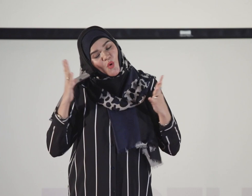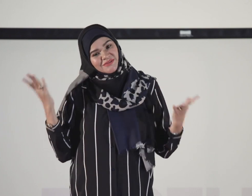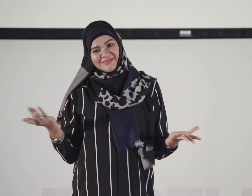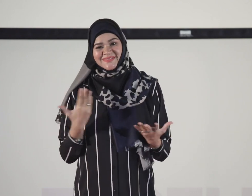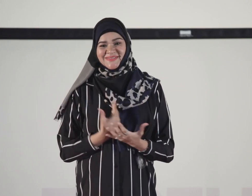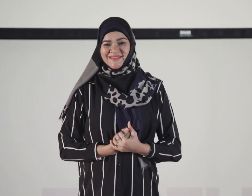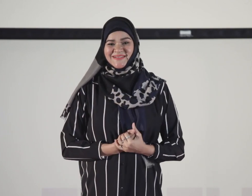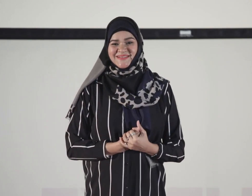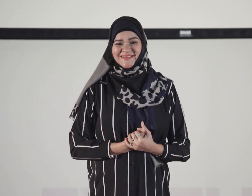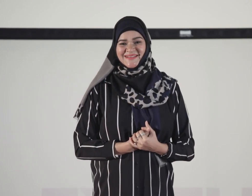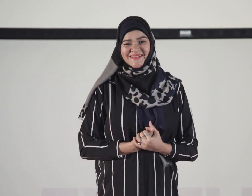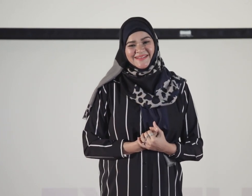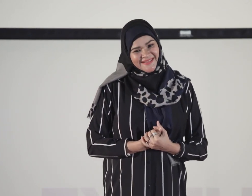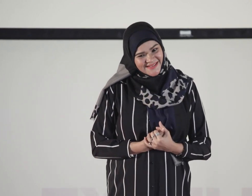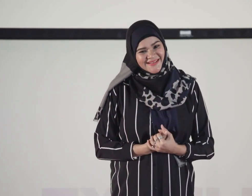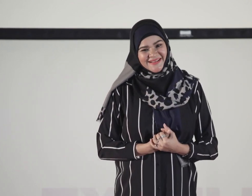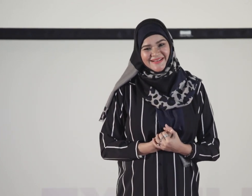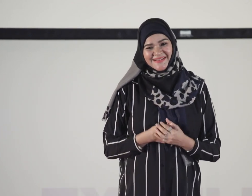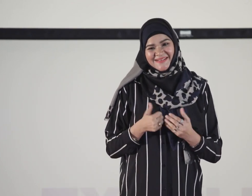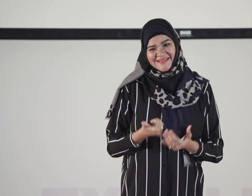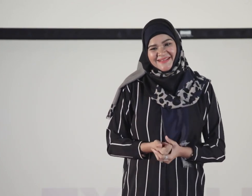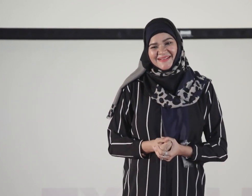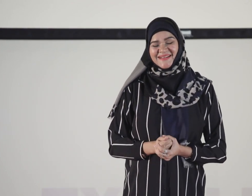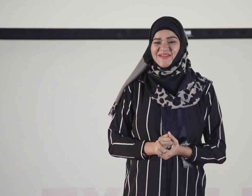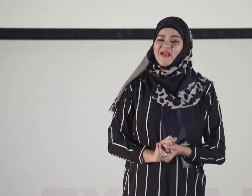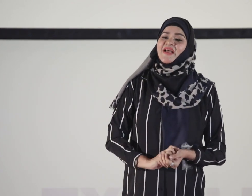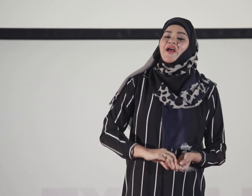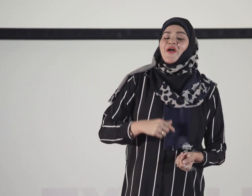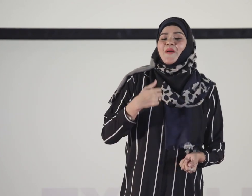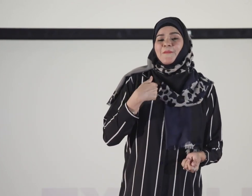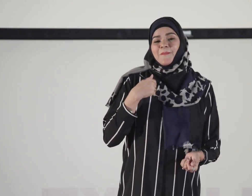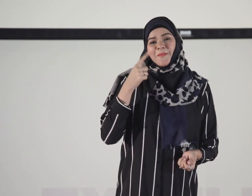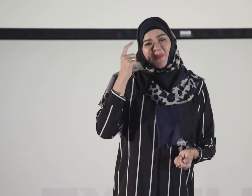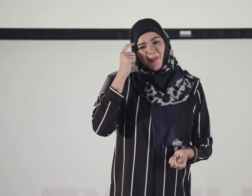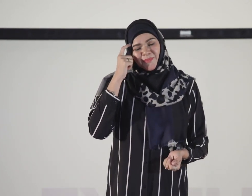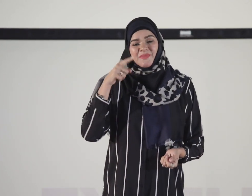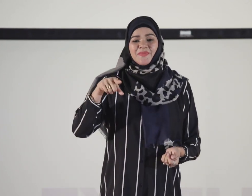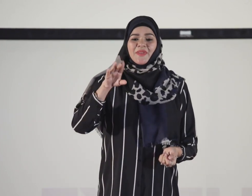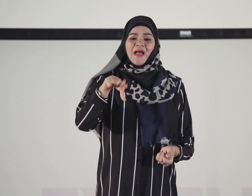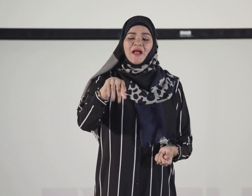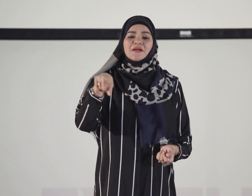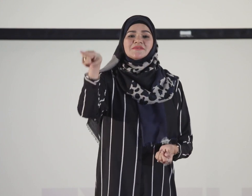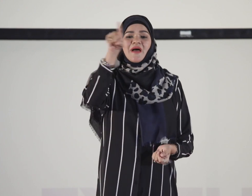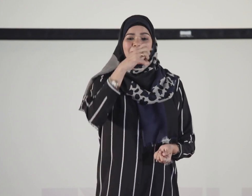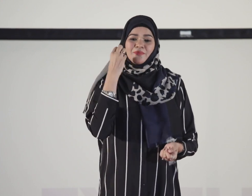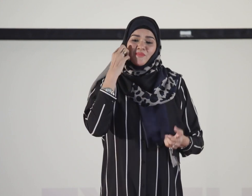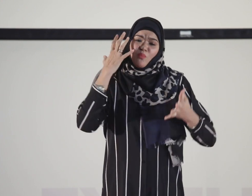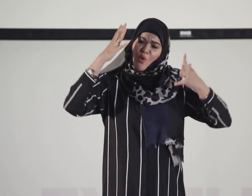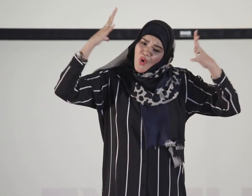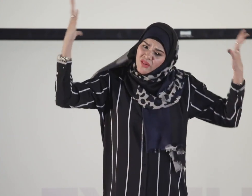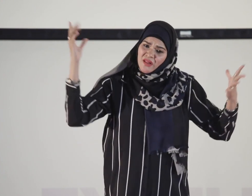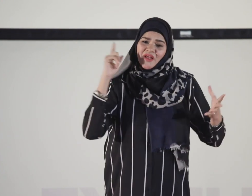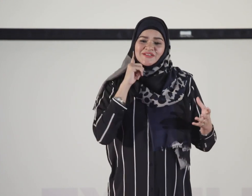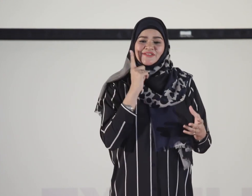an audience. I am thrilled and truly grateful. Thank you so much. I know